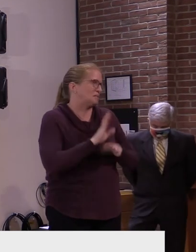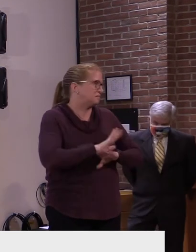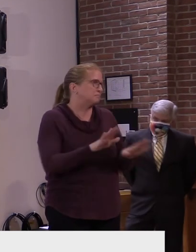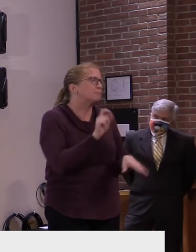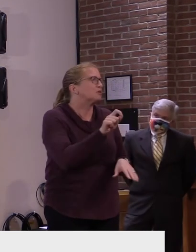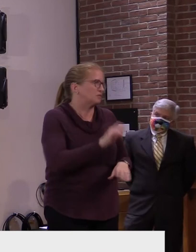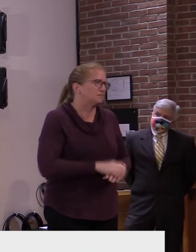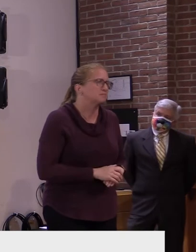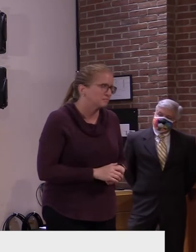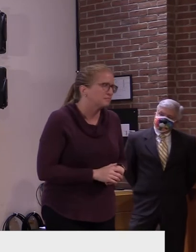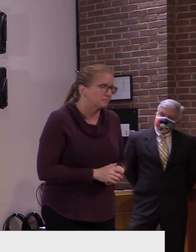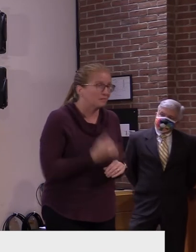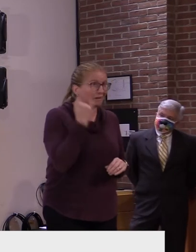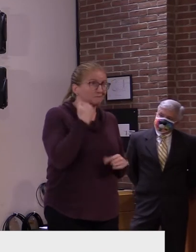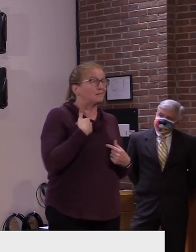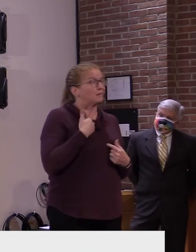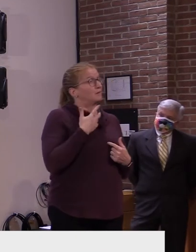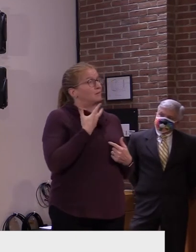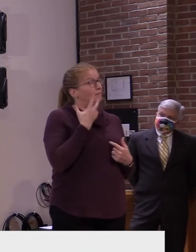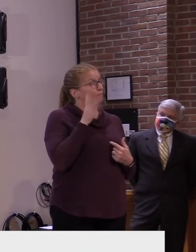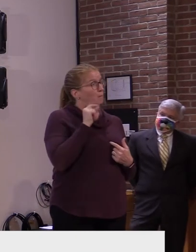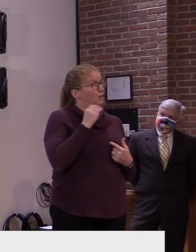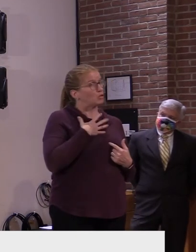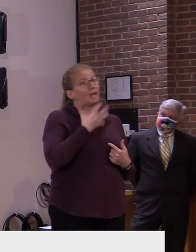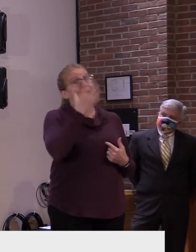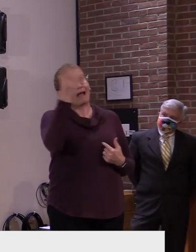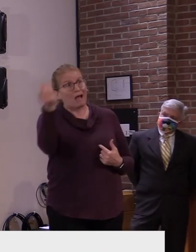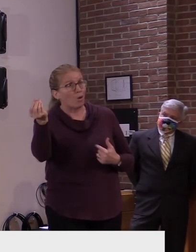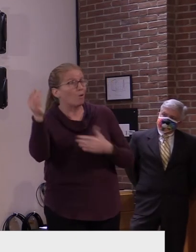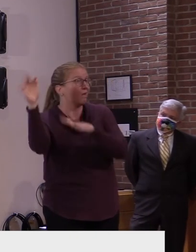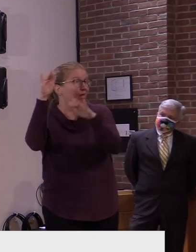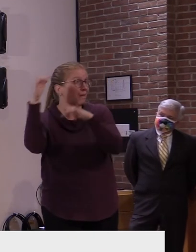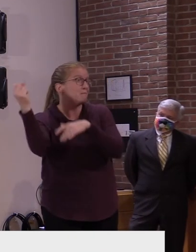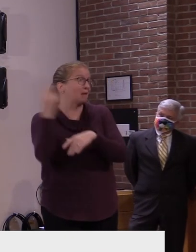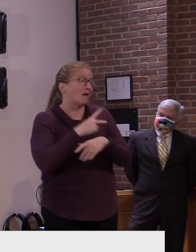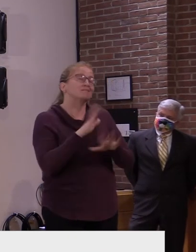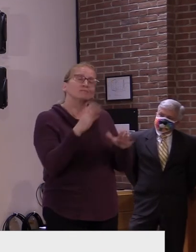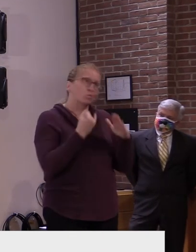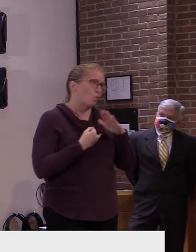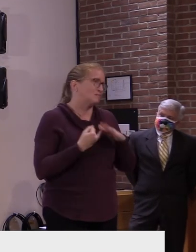state you must quarantine that's the basic message